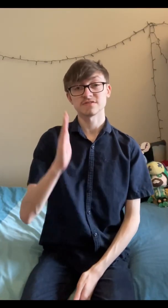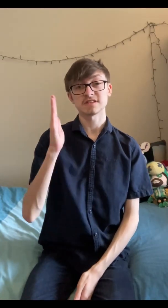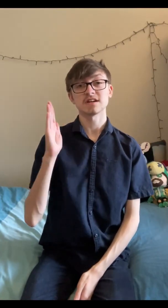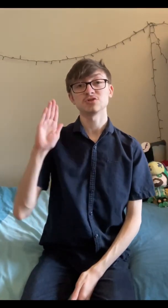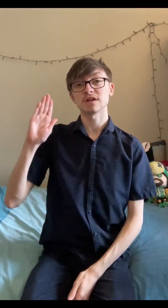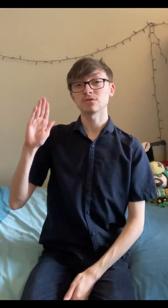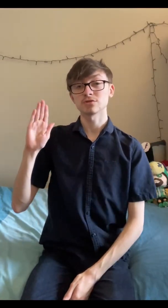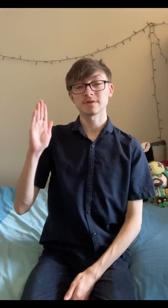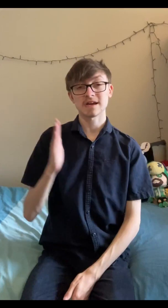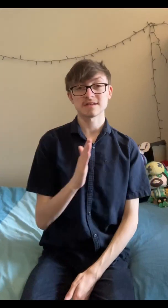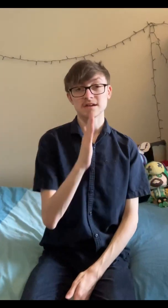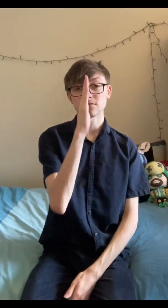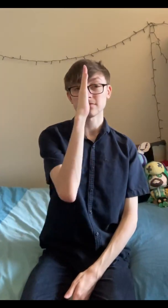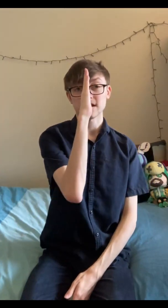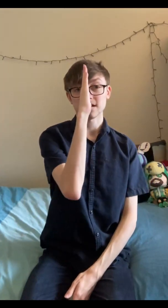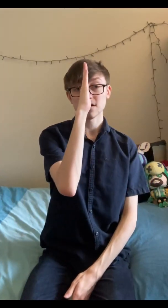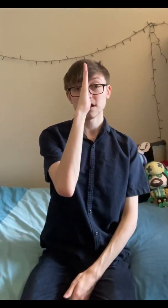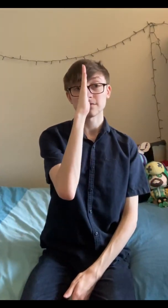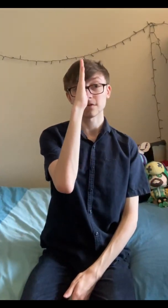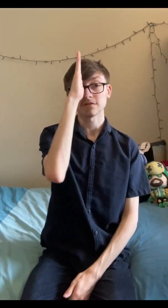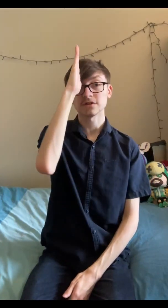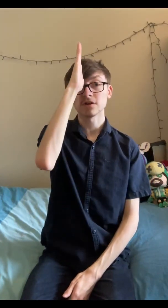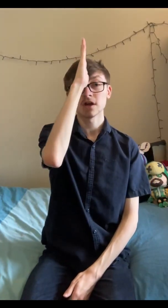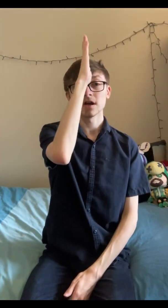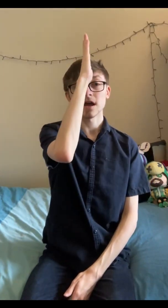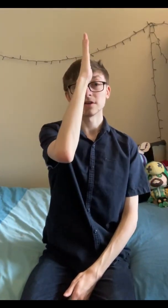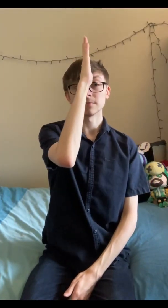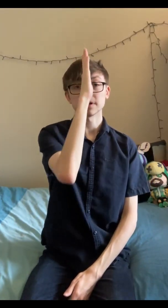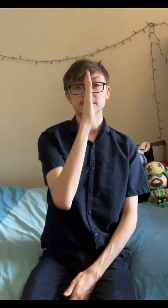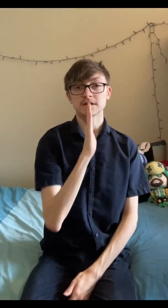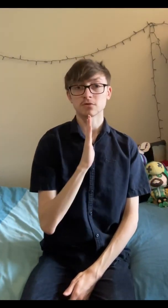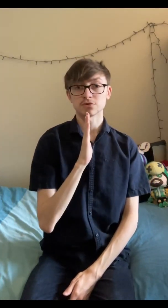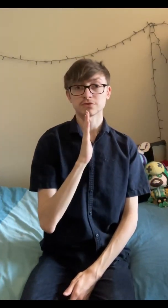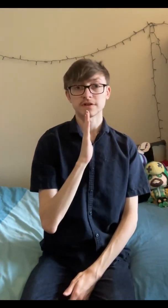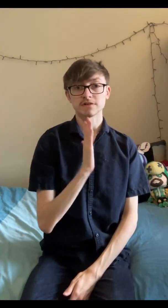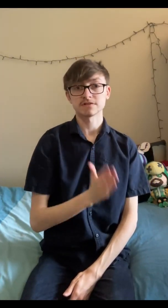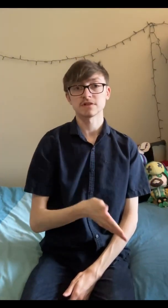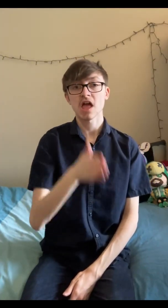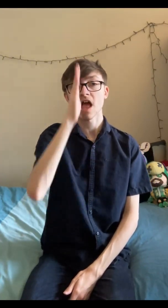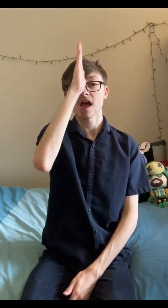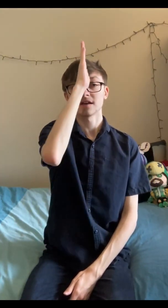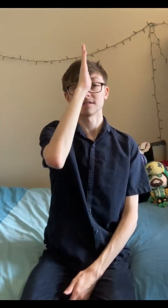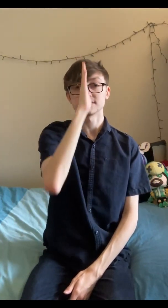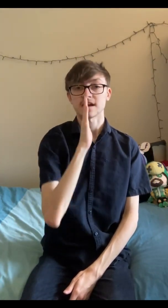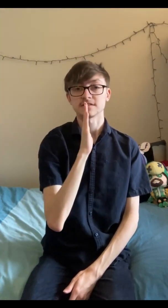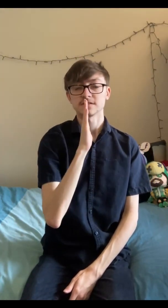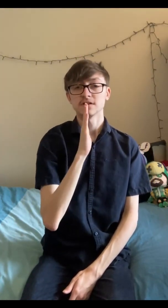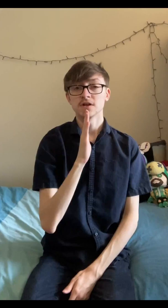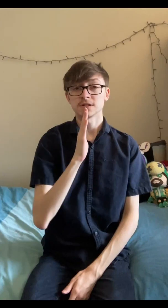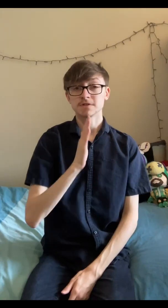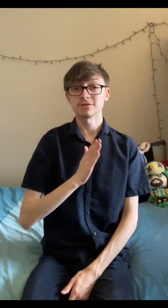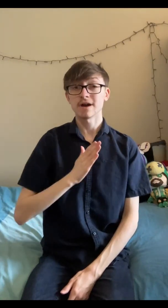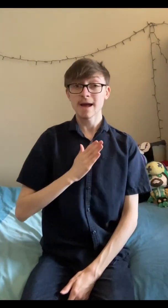sad, you get your dominant hand out flat in front of you and you bring it down across your face. Sad. So pretend you're